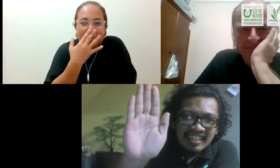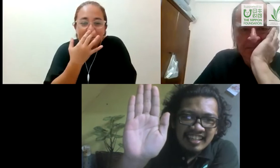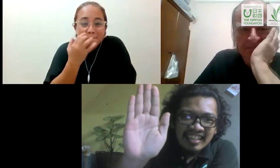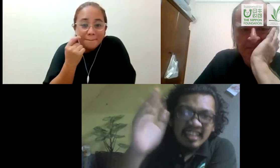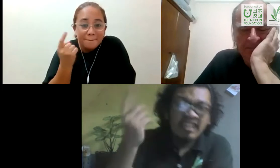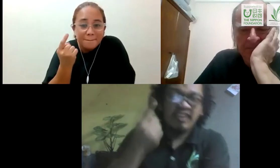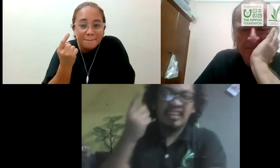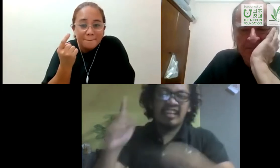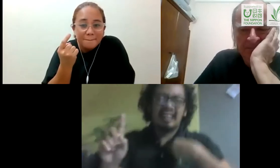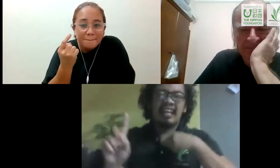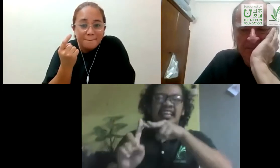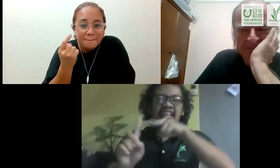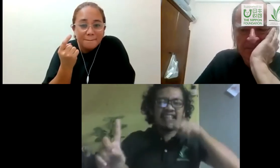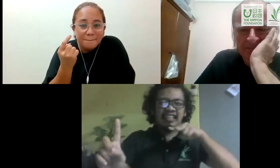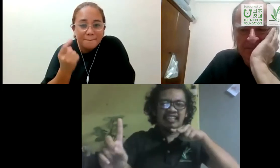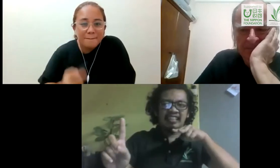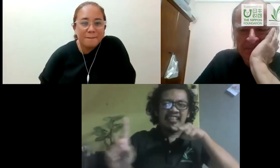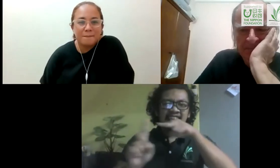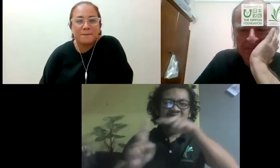This is not.